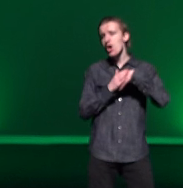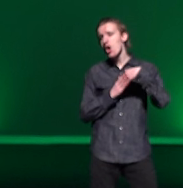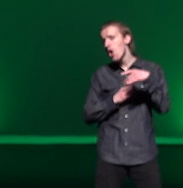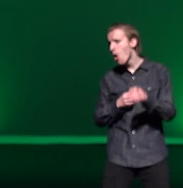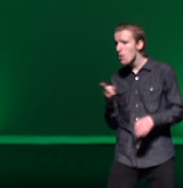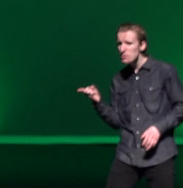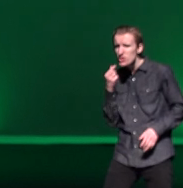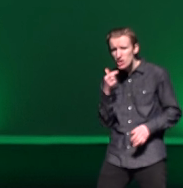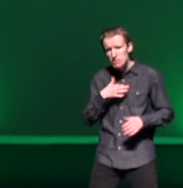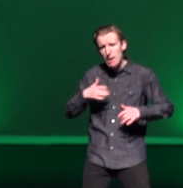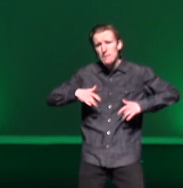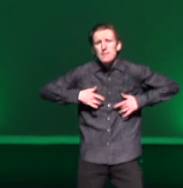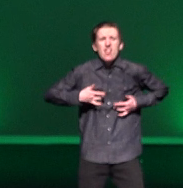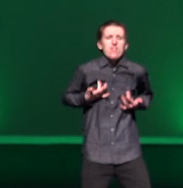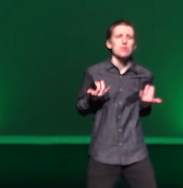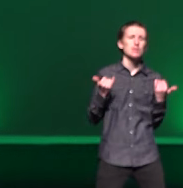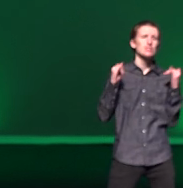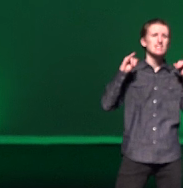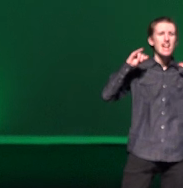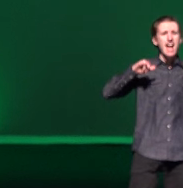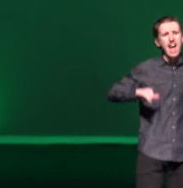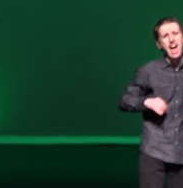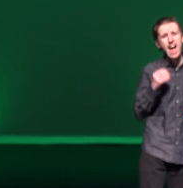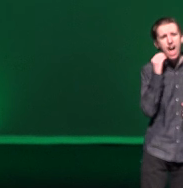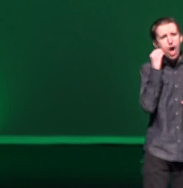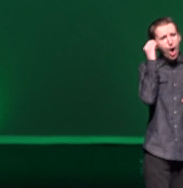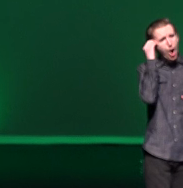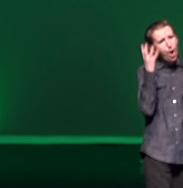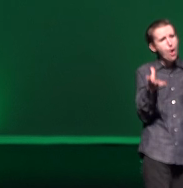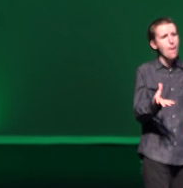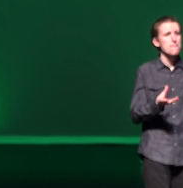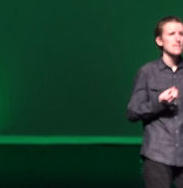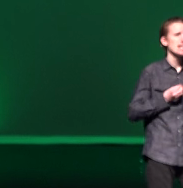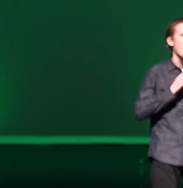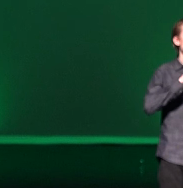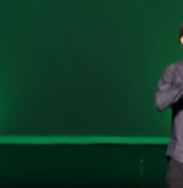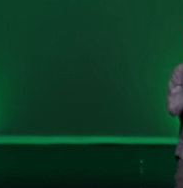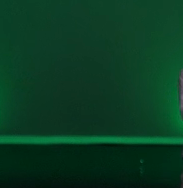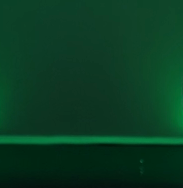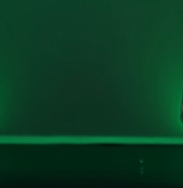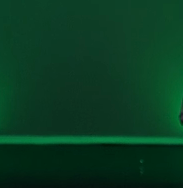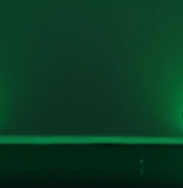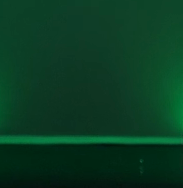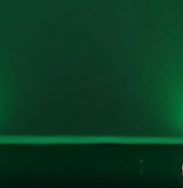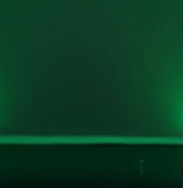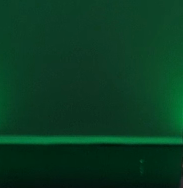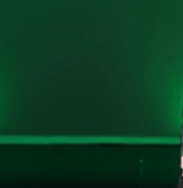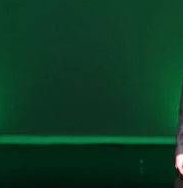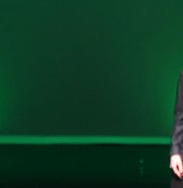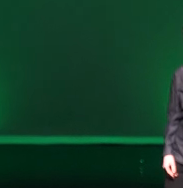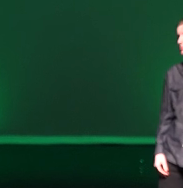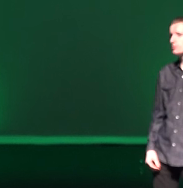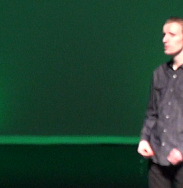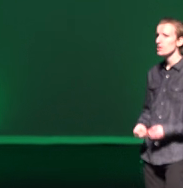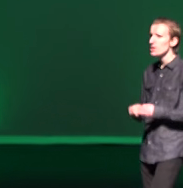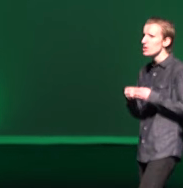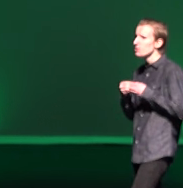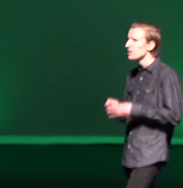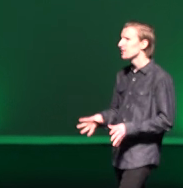home She made me the thrills at home And I'm fine with it She really